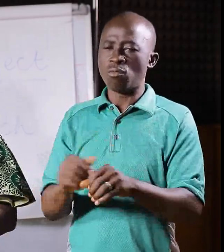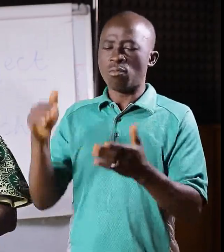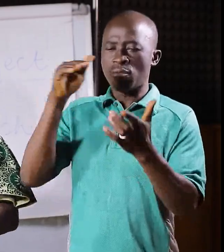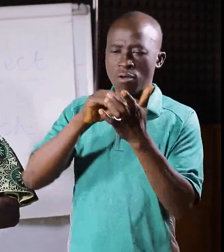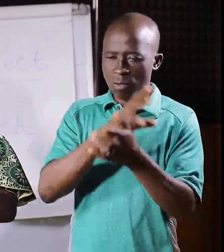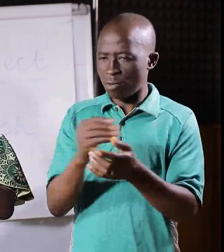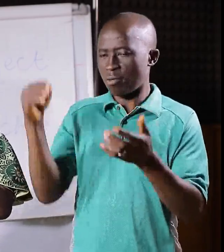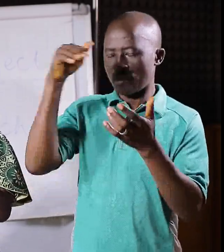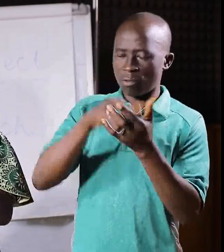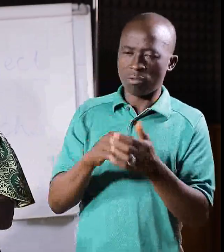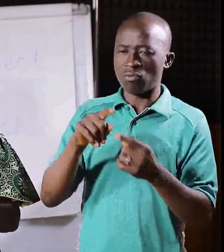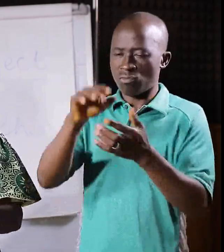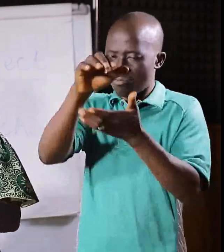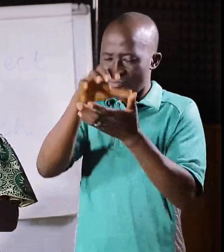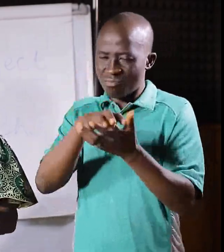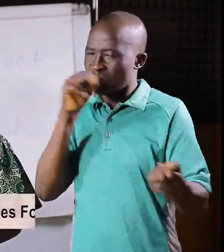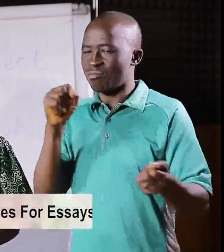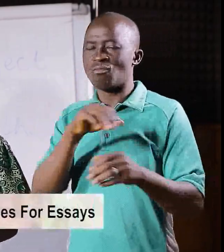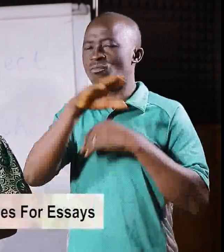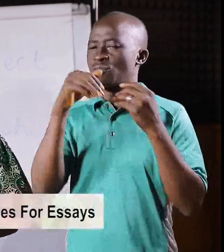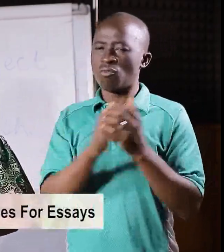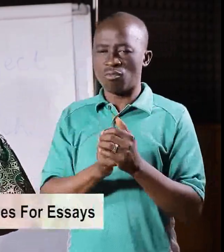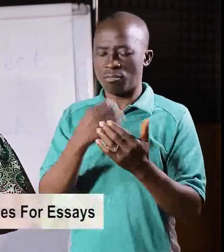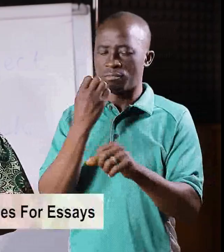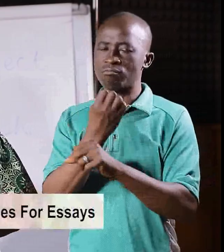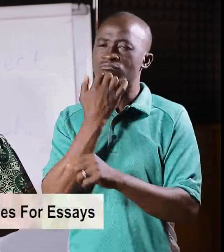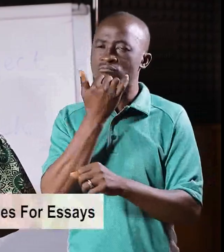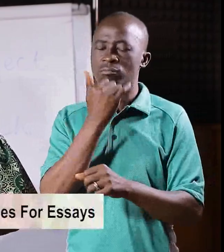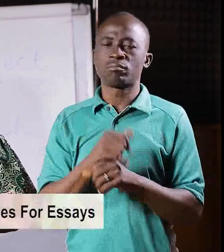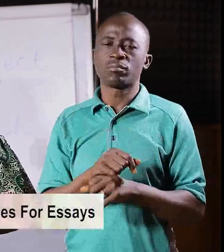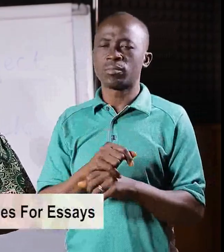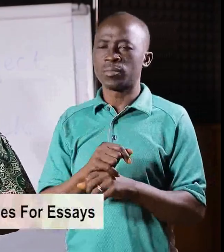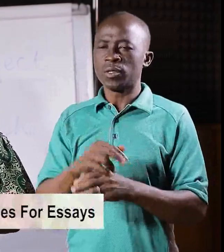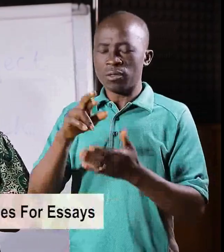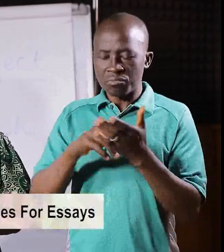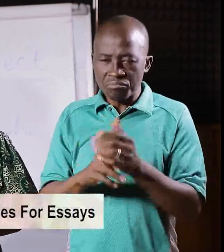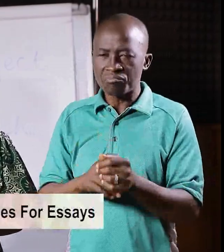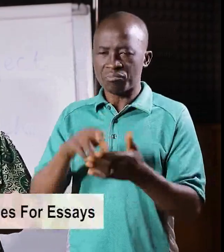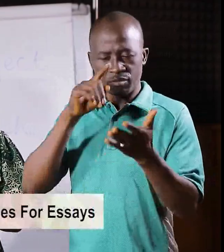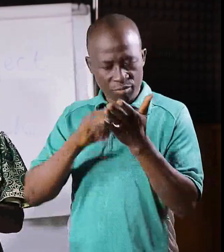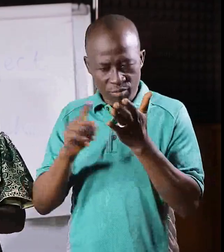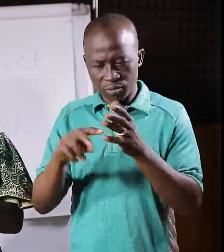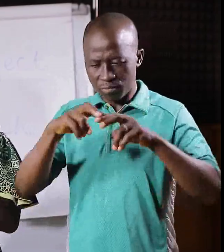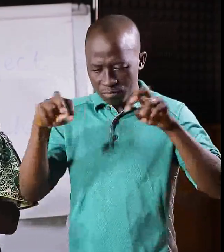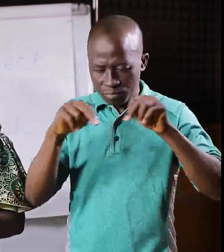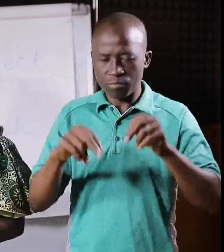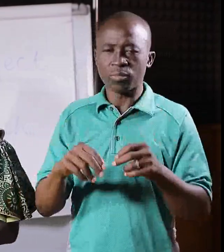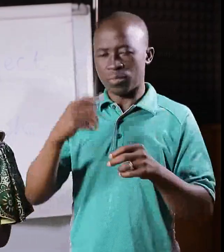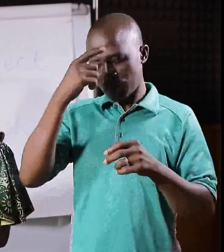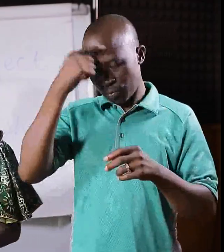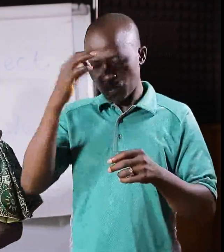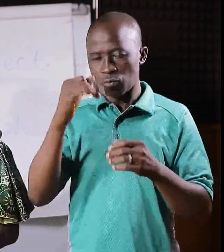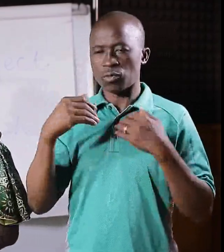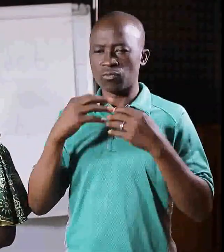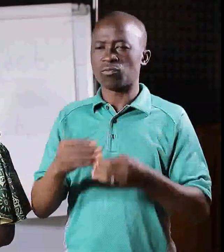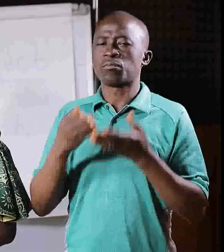again so that you will remove all mistakes, all errors. Proofread your work, edit it, because you need to present an error-free